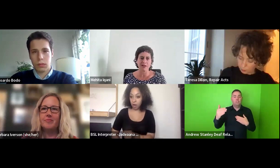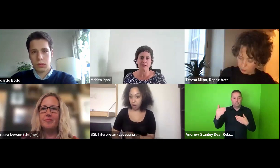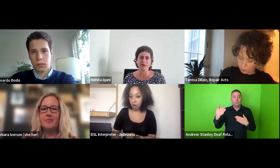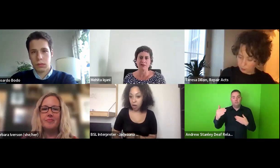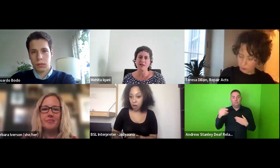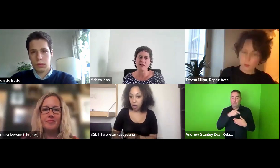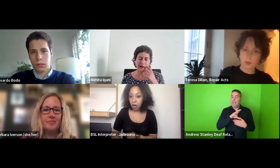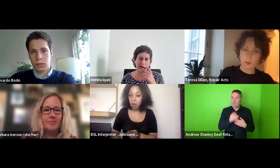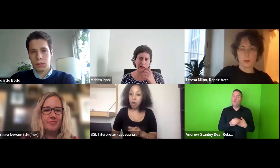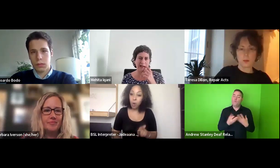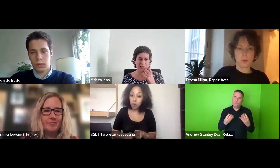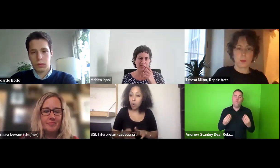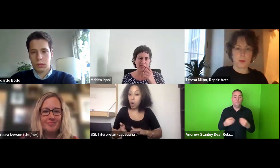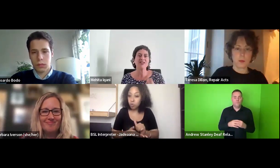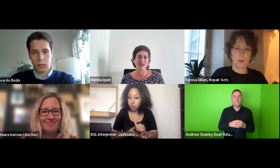economic, and political